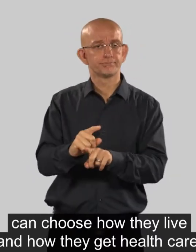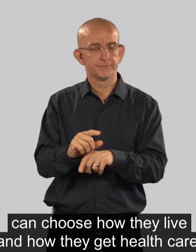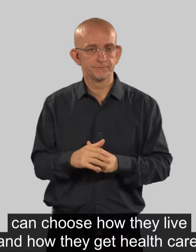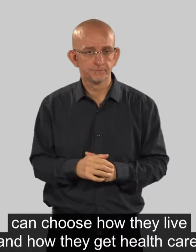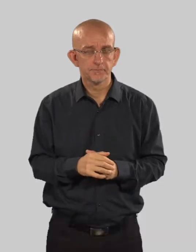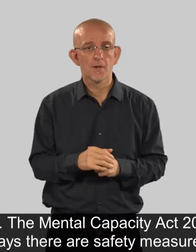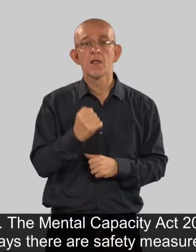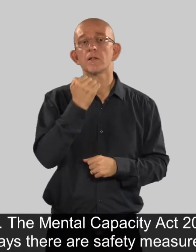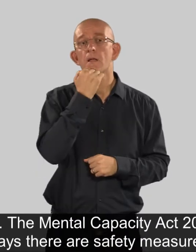care.